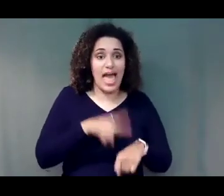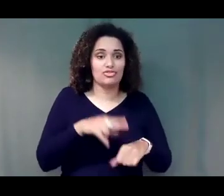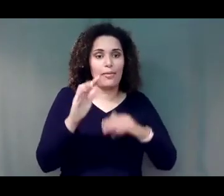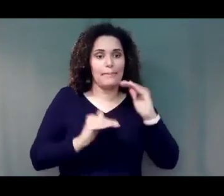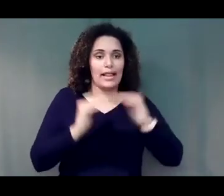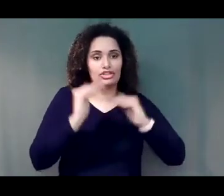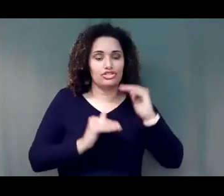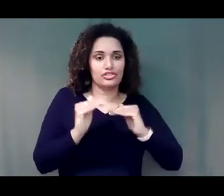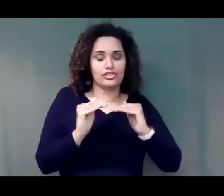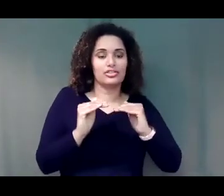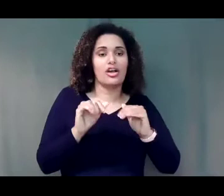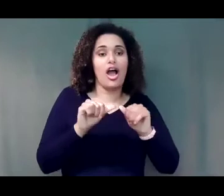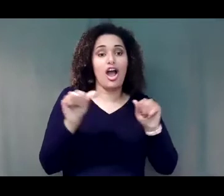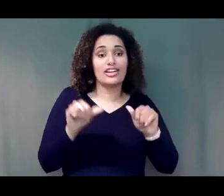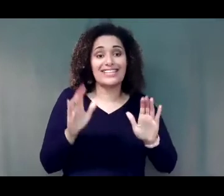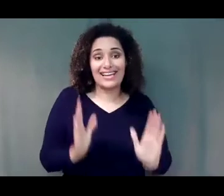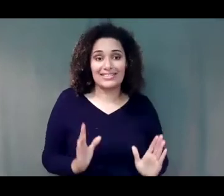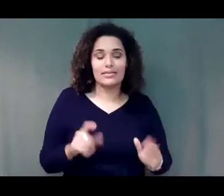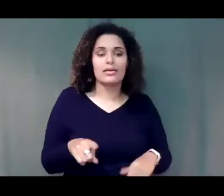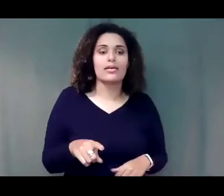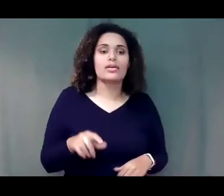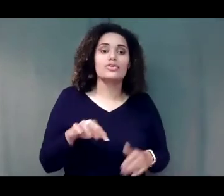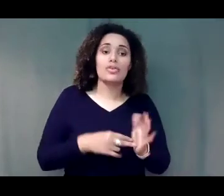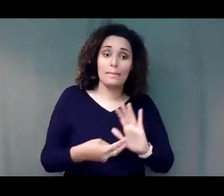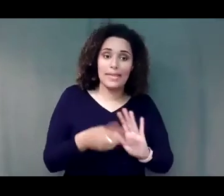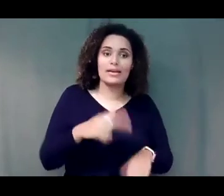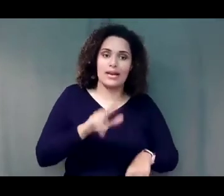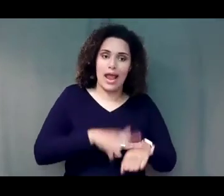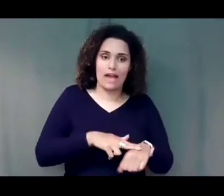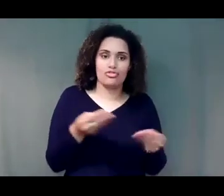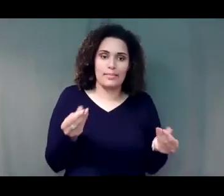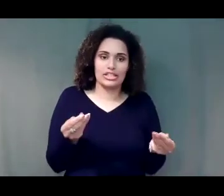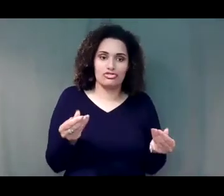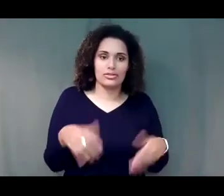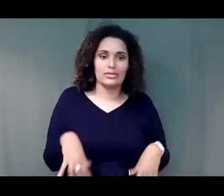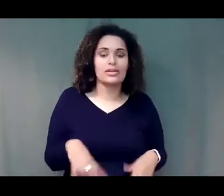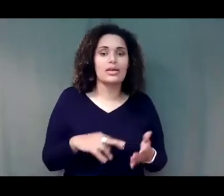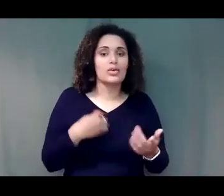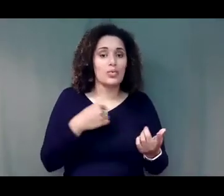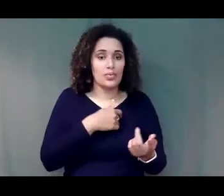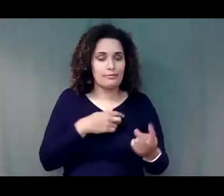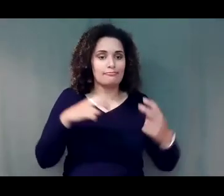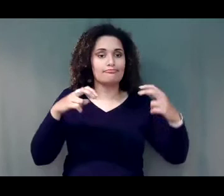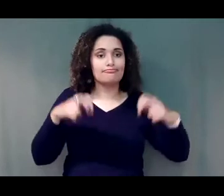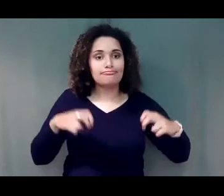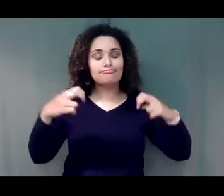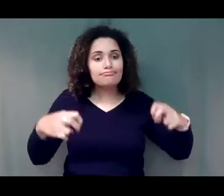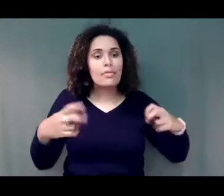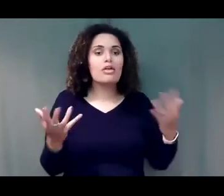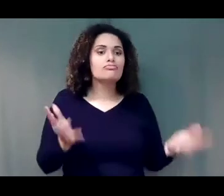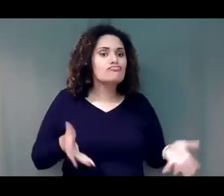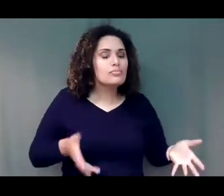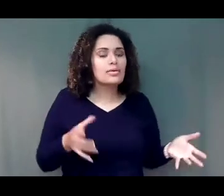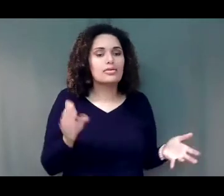a natural building architect, meaning use natural materials. So we went and met with her and we said, well, we love the straw bale idea, but